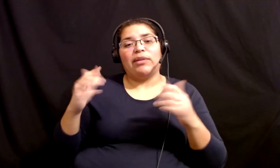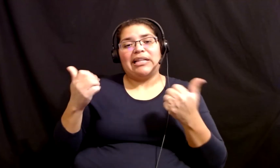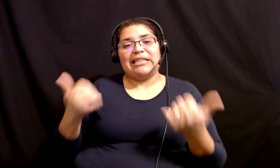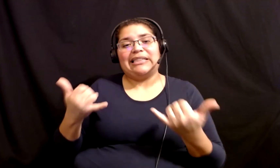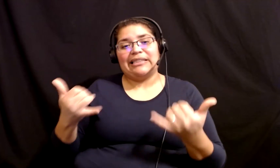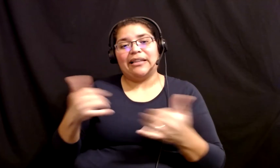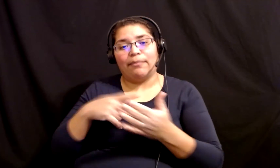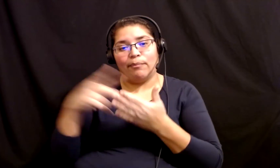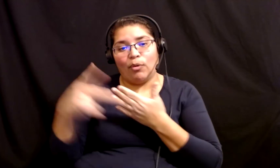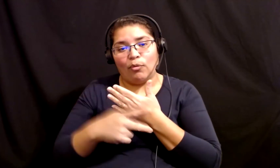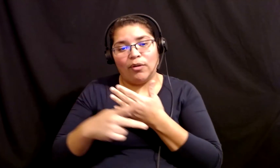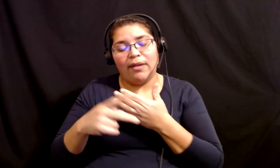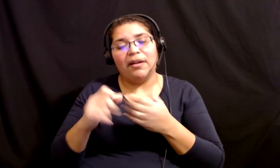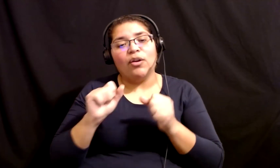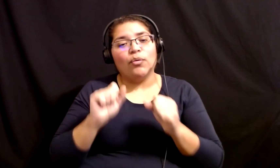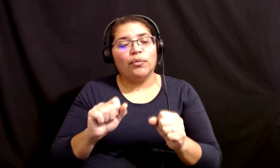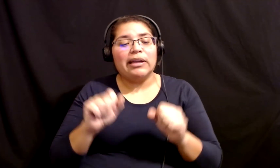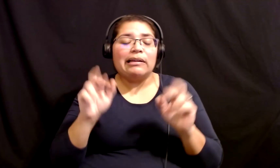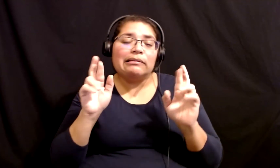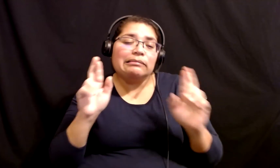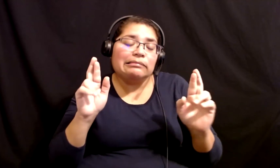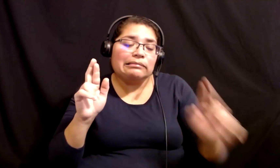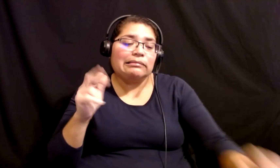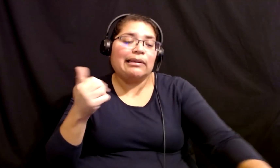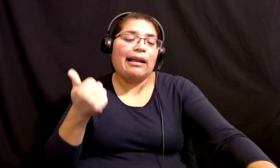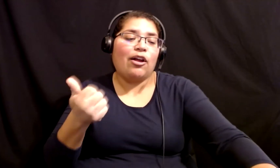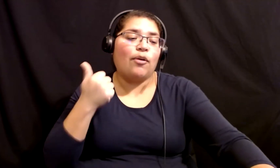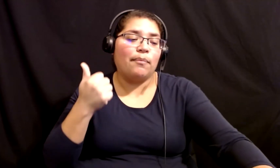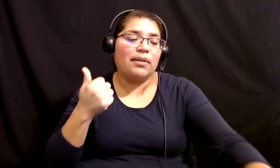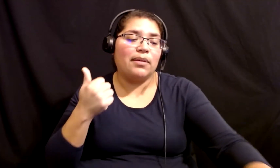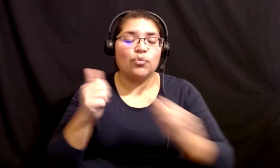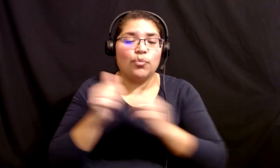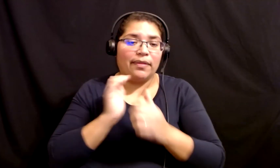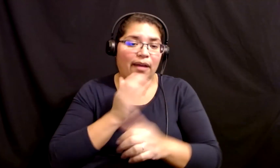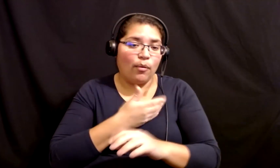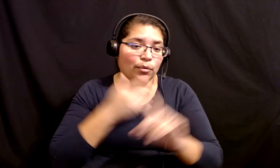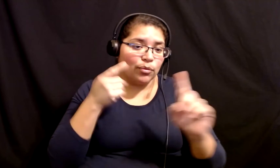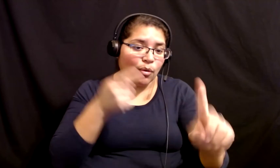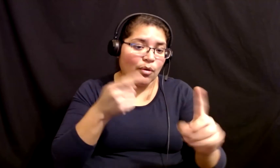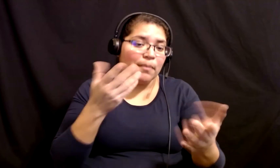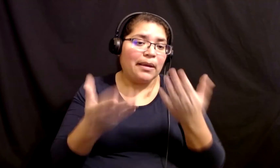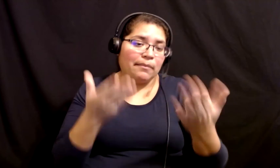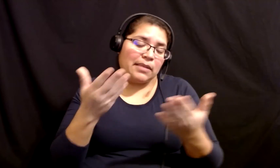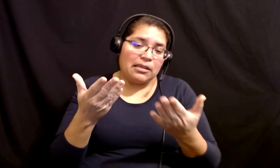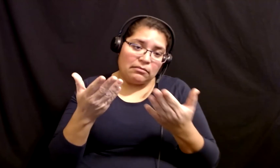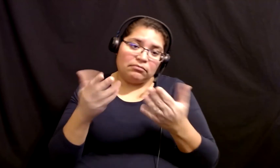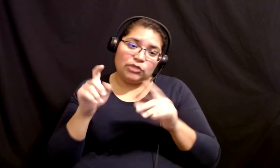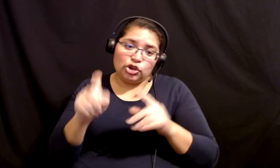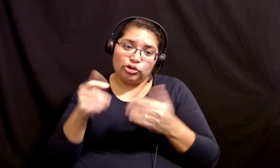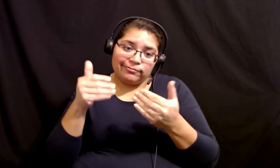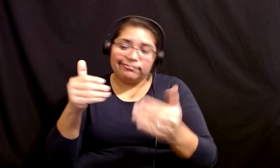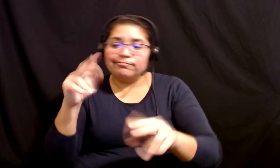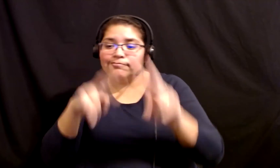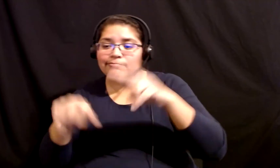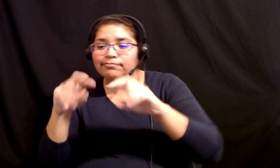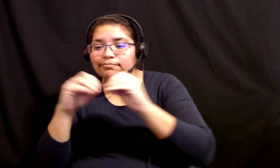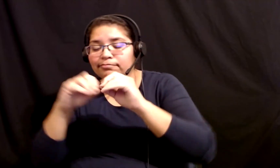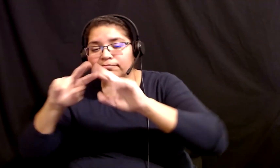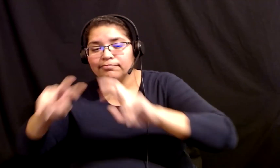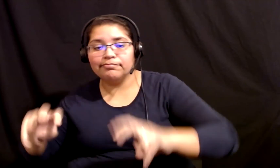could possibly help us with one of our goals and might be worth looking into. I just wanted to throw that out there.